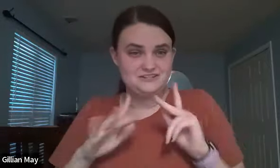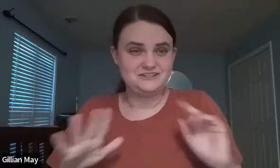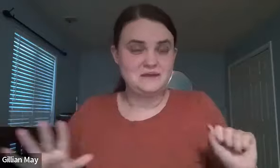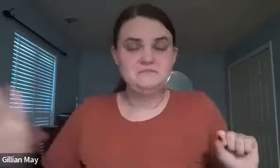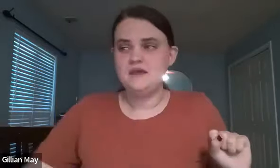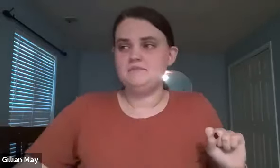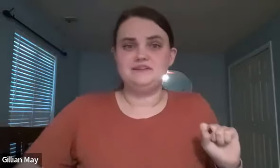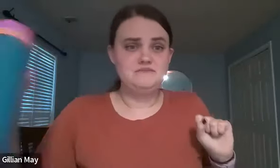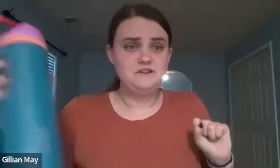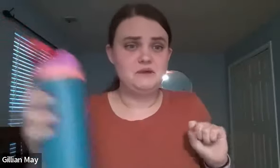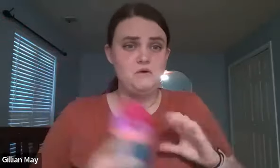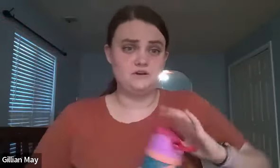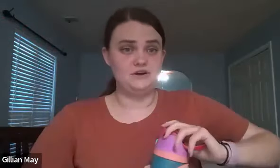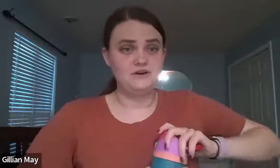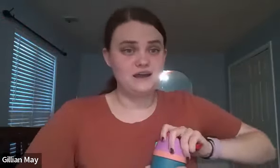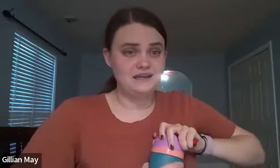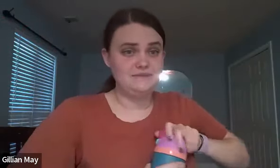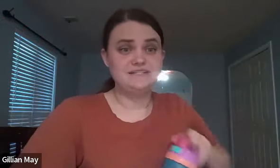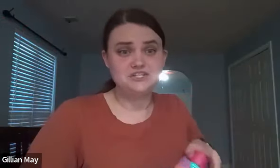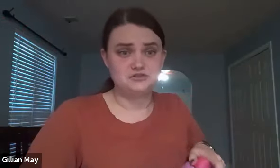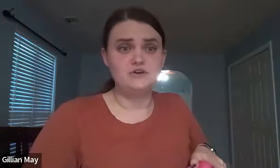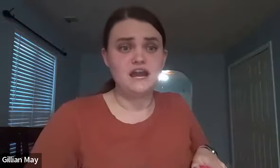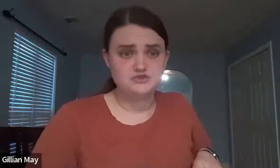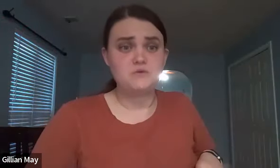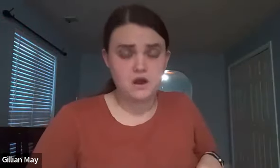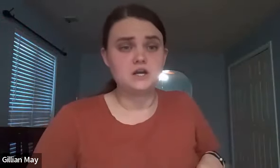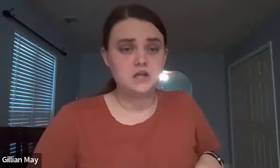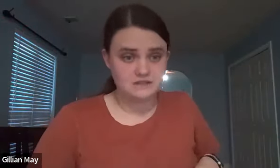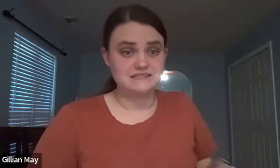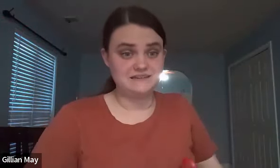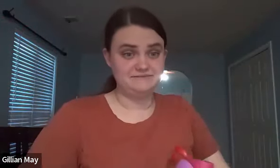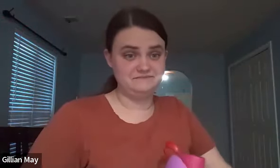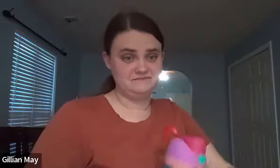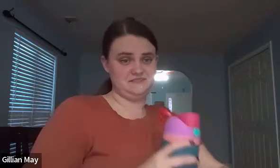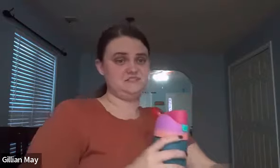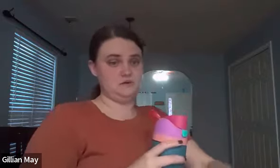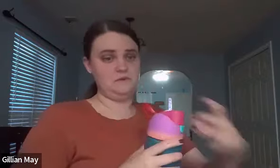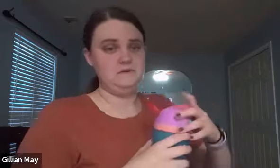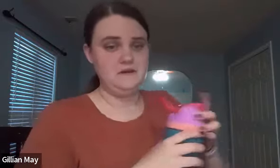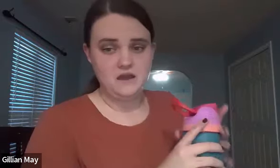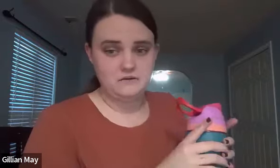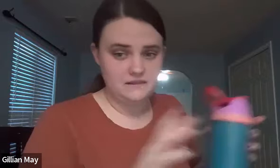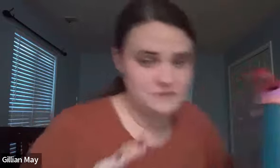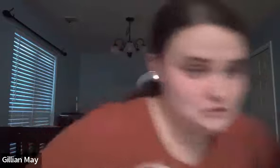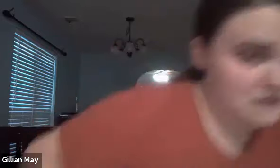extra time. But let me fill up my water bottle. I'm a teacher. I drink water constantly. So, all right, let me do that real